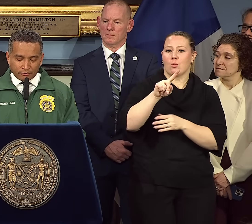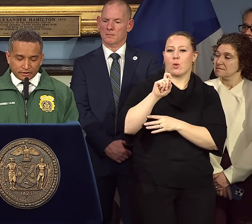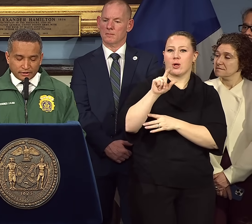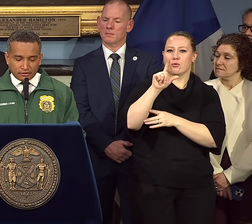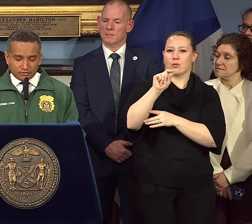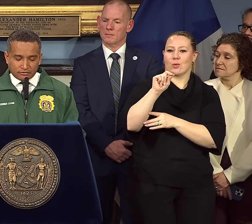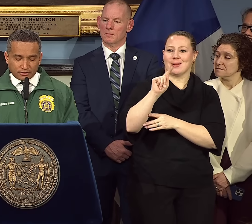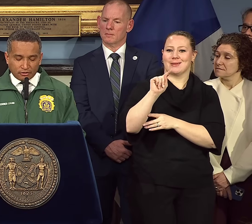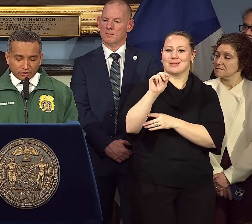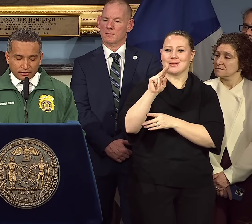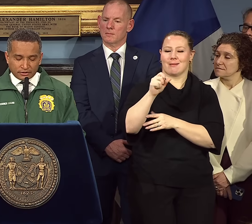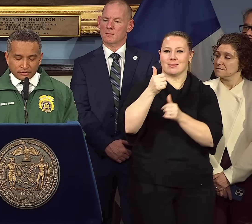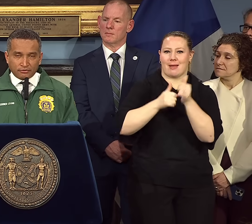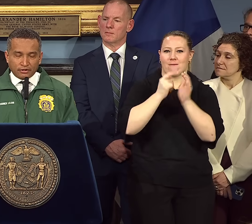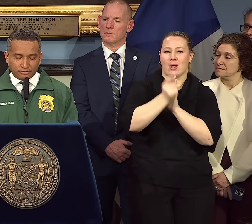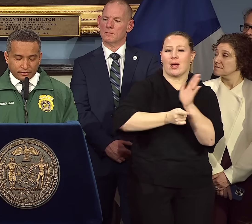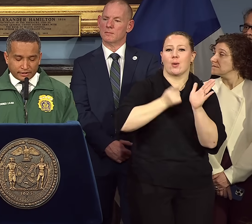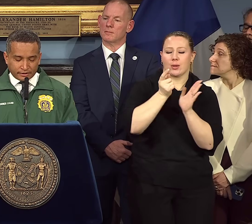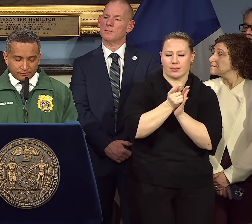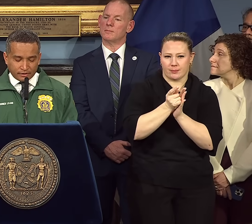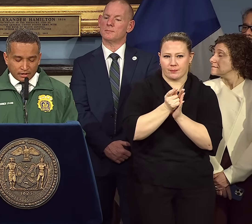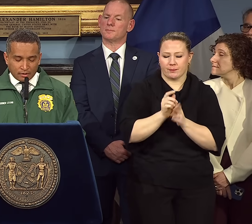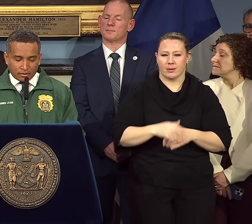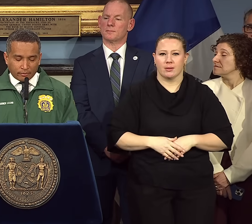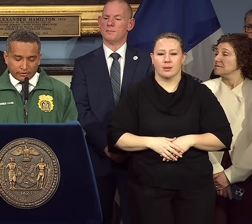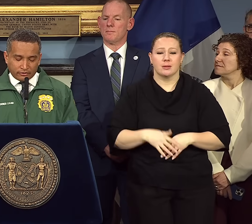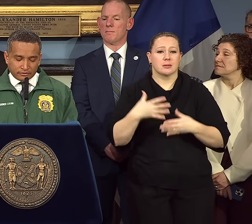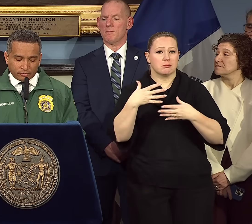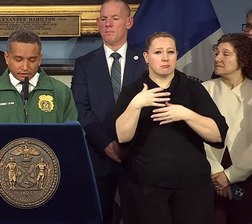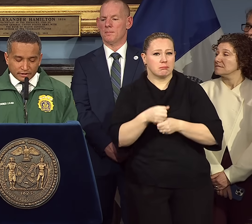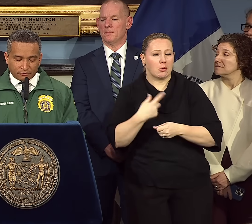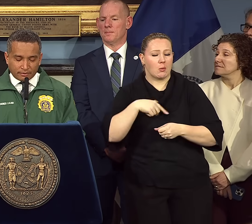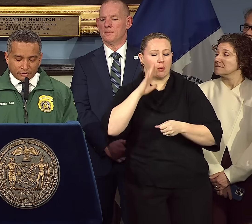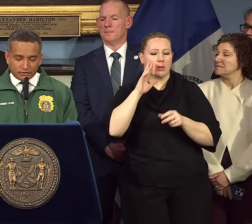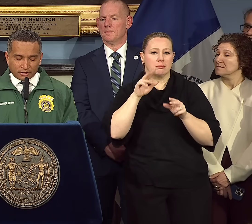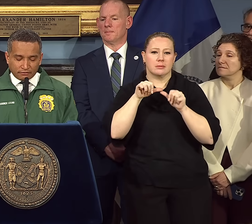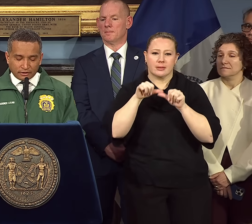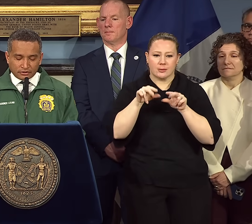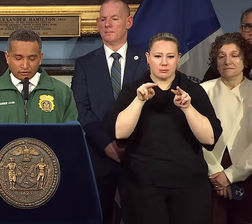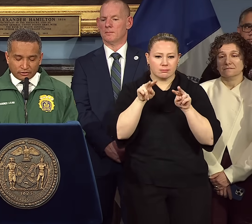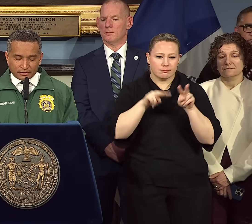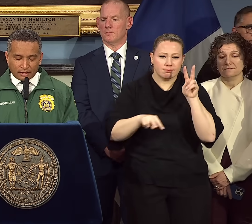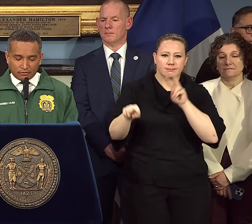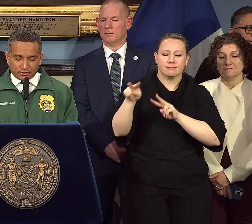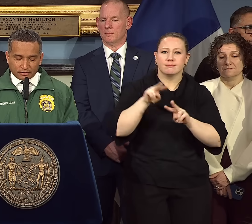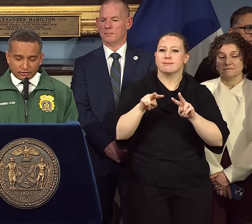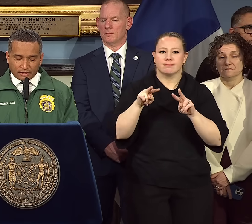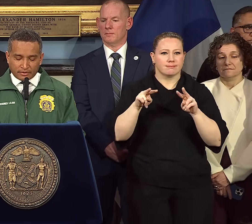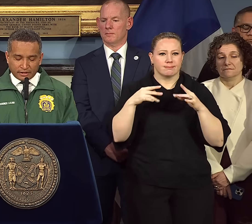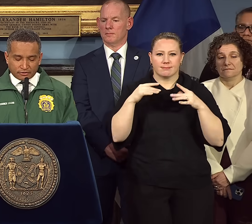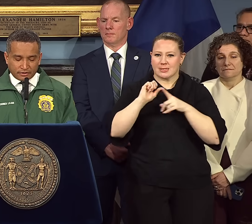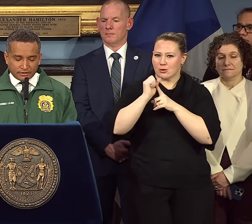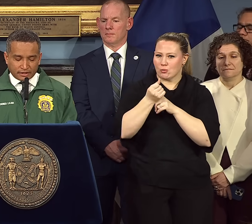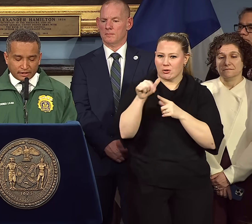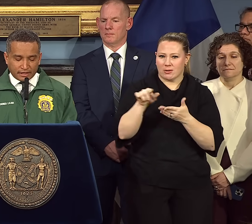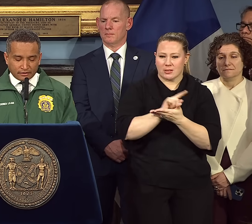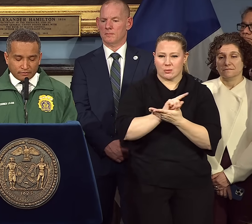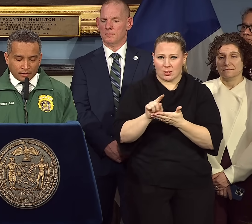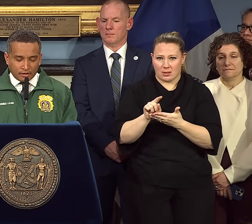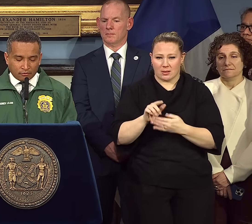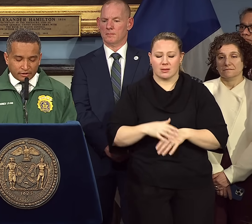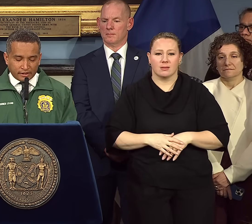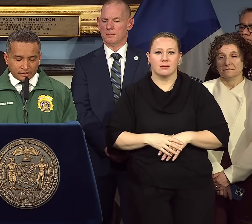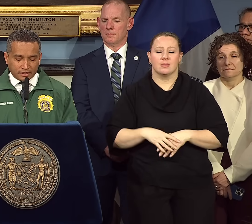short, we will continue to address all conditions throughout the week. Property owners, please remember to shovel and salt your sidewalks so that pedestrians can